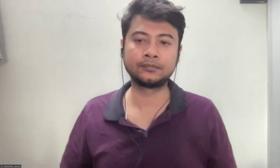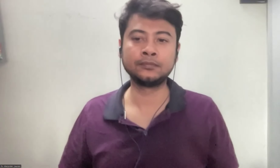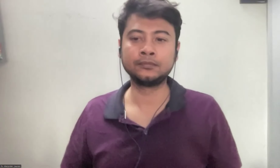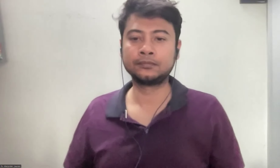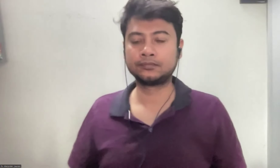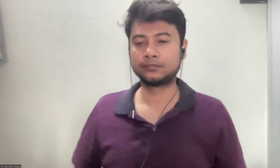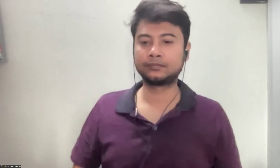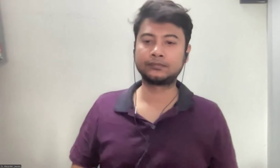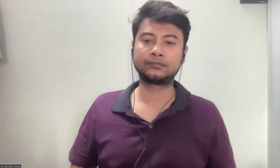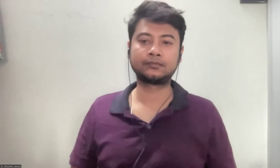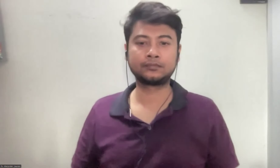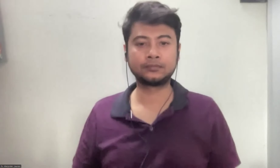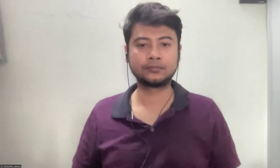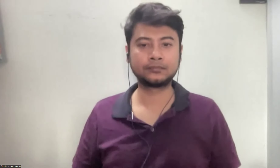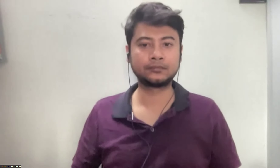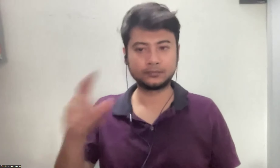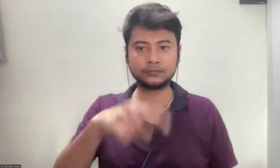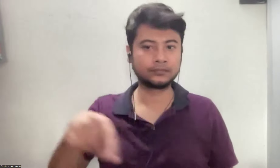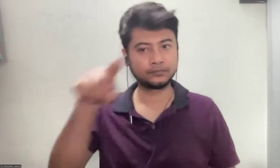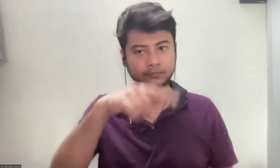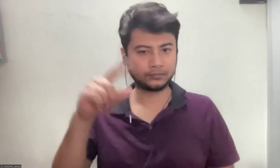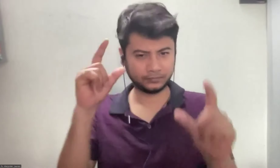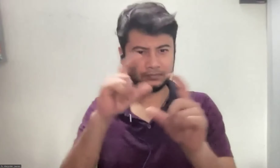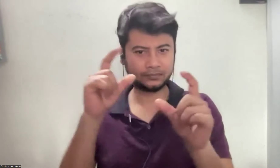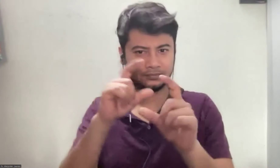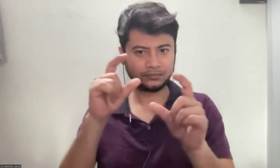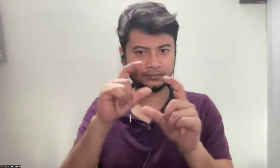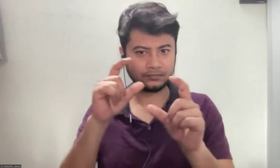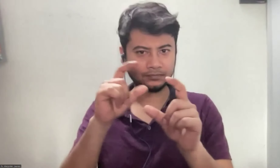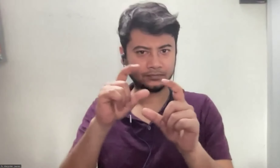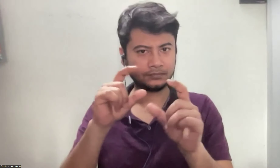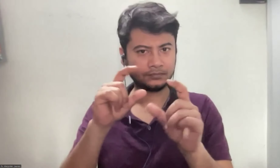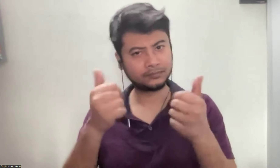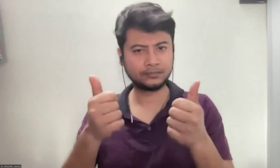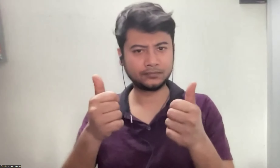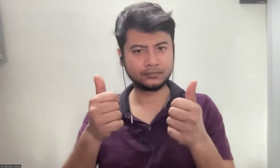So are you all getting confused or are you able to understand what we are doing?